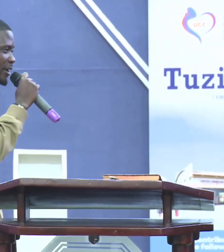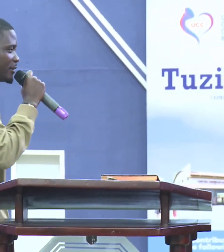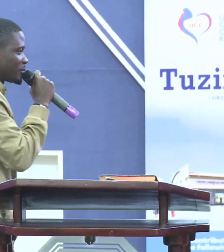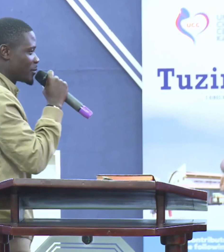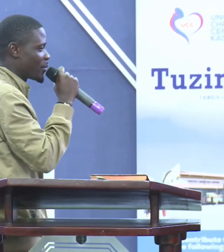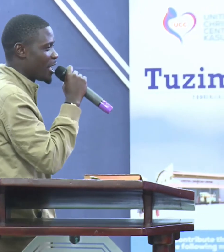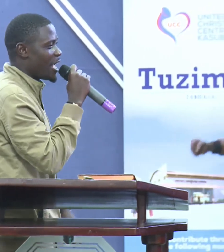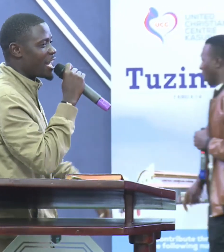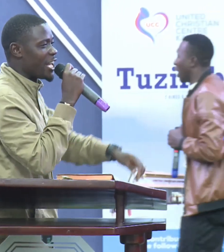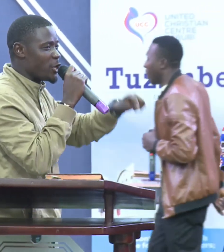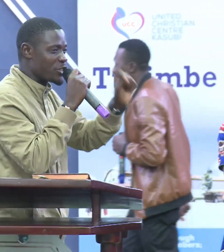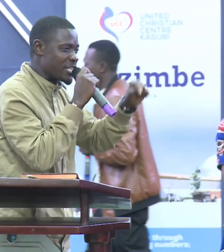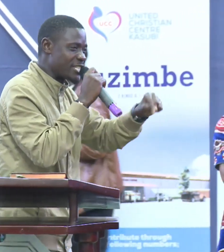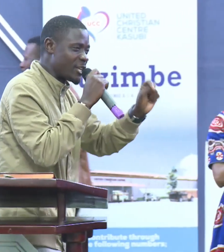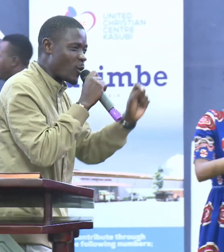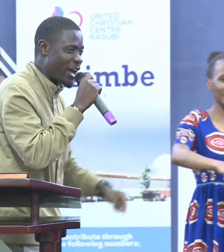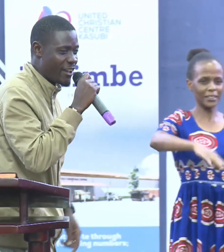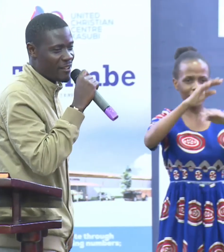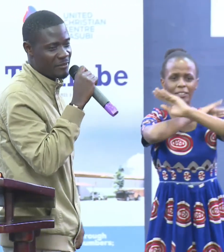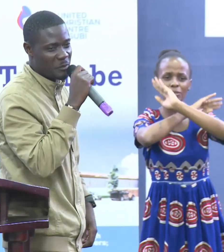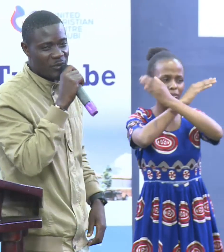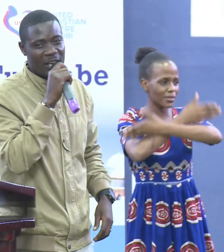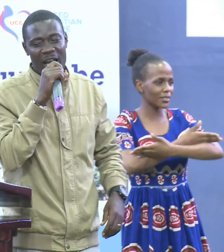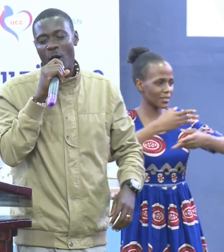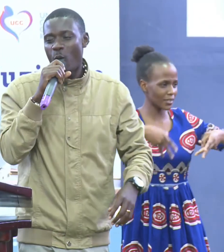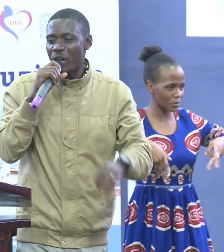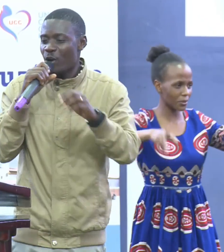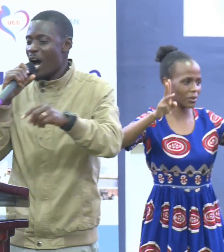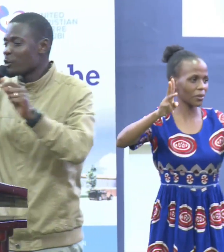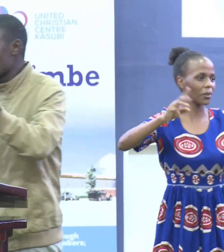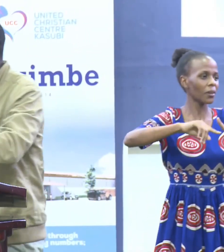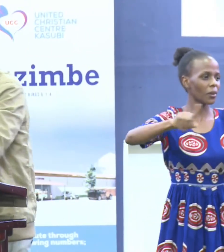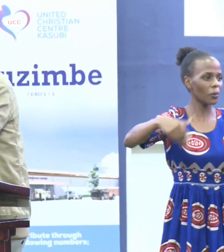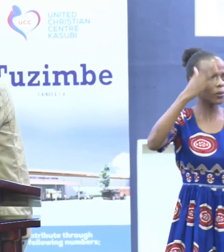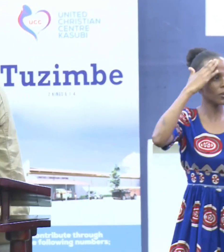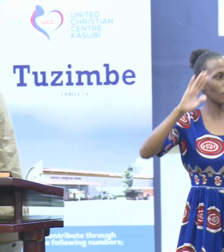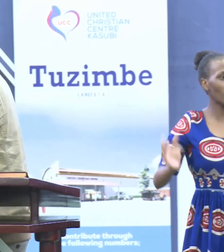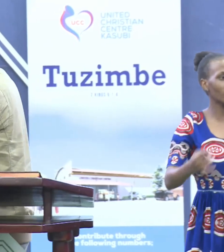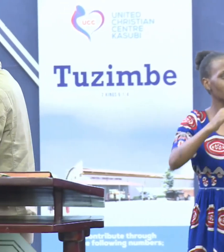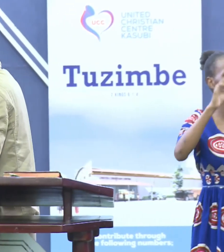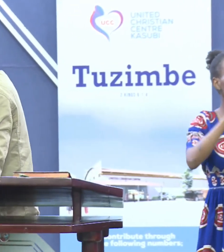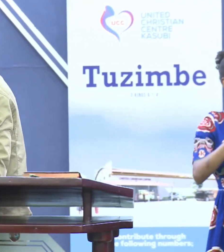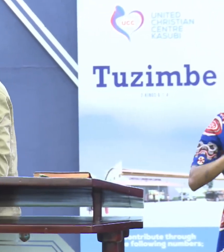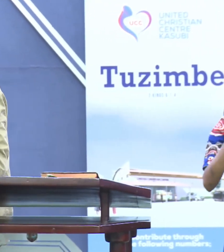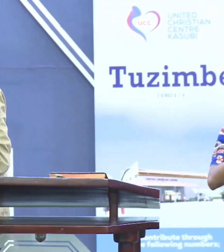pray the UCC way. We know how to pray our way.